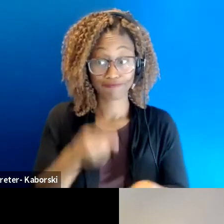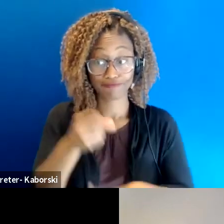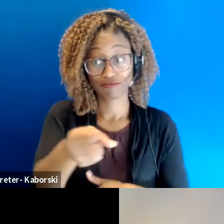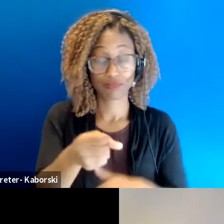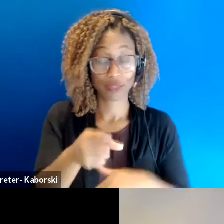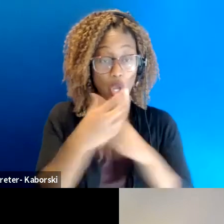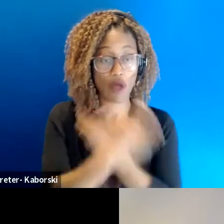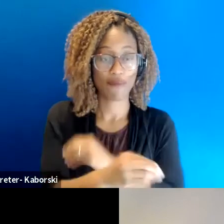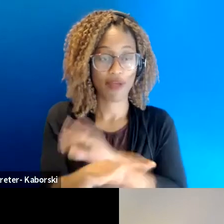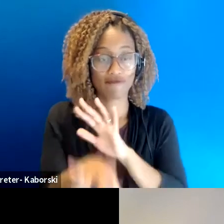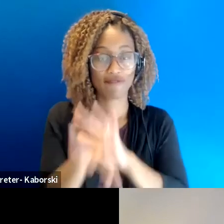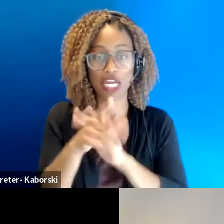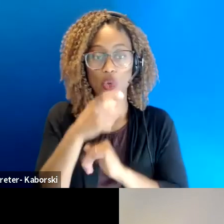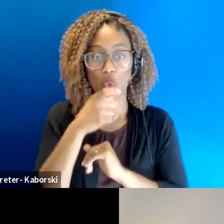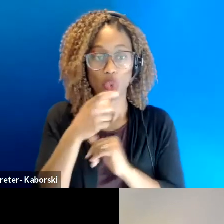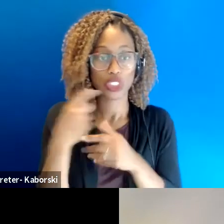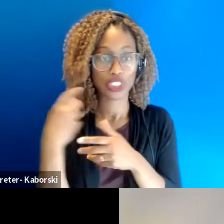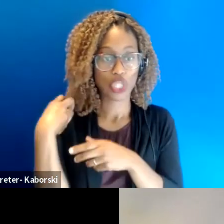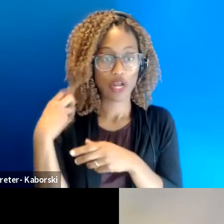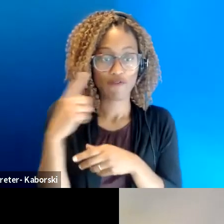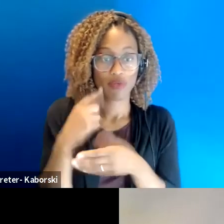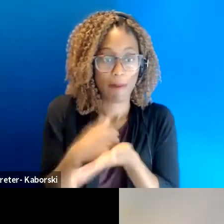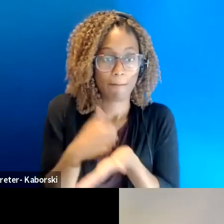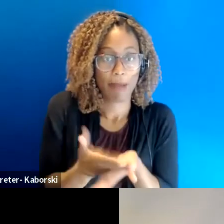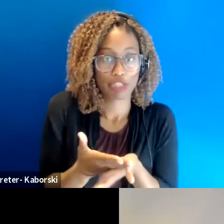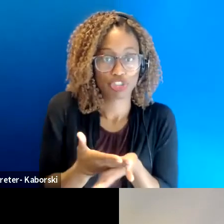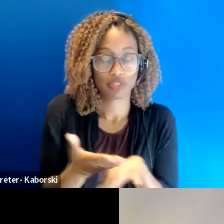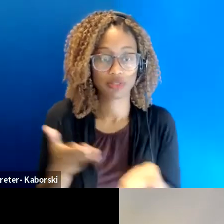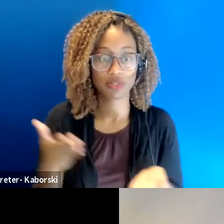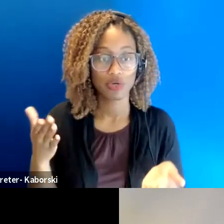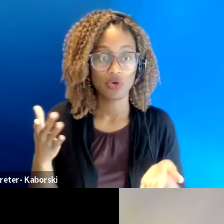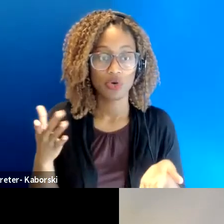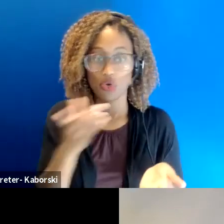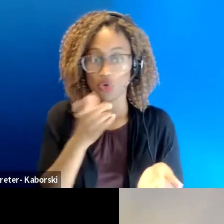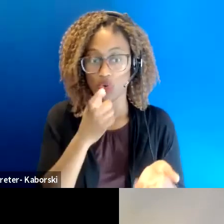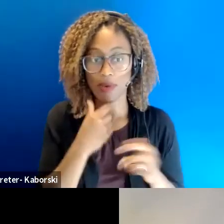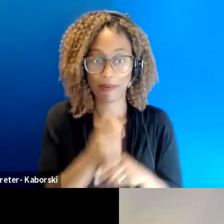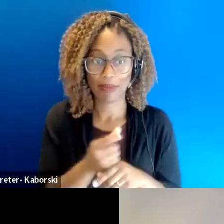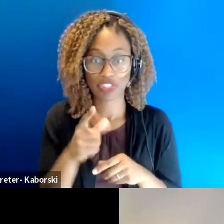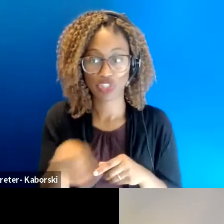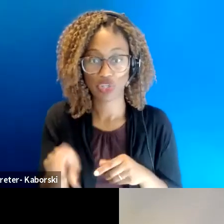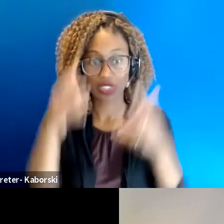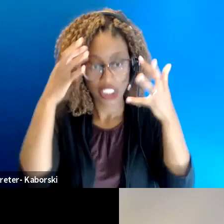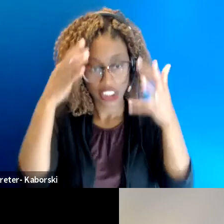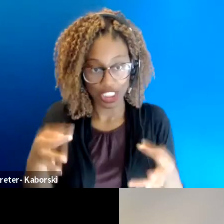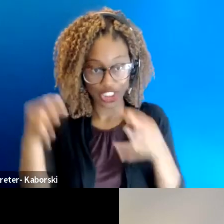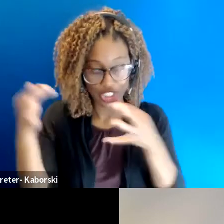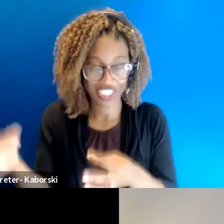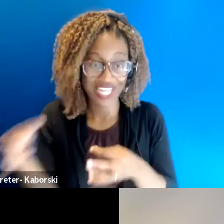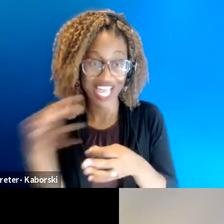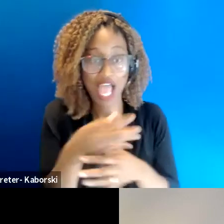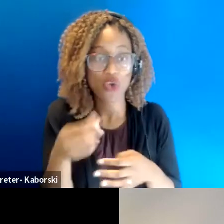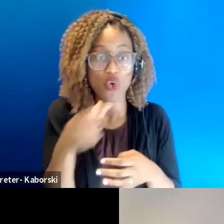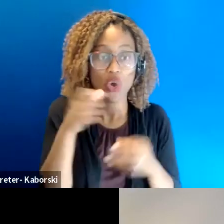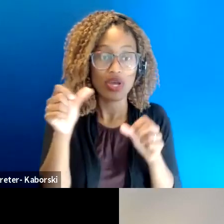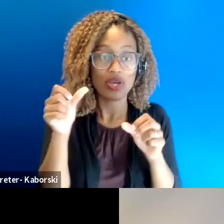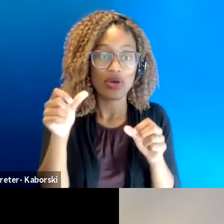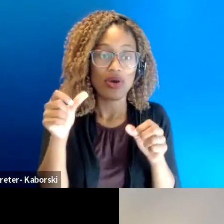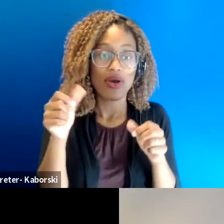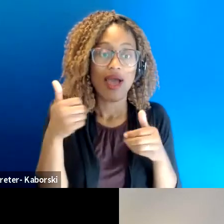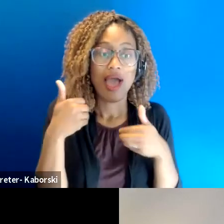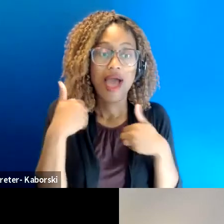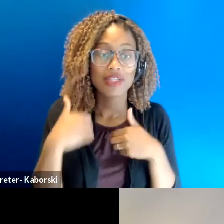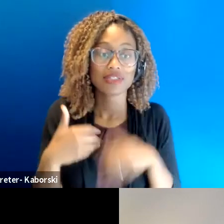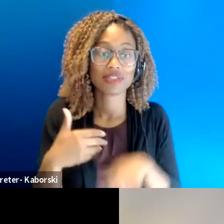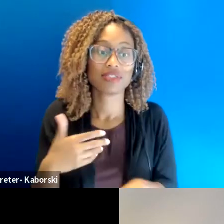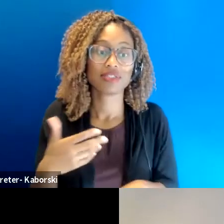who's in charge of the budget, who makes those decisions, and who has the power